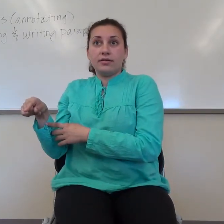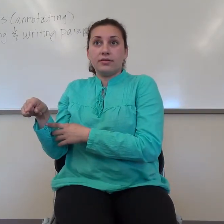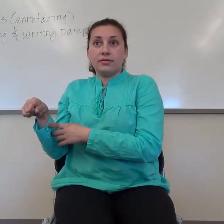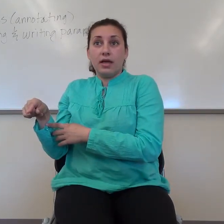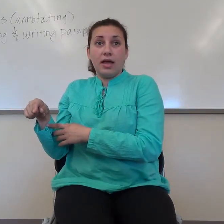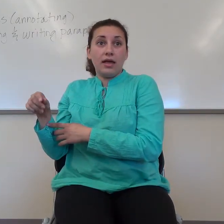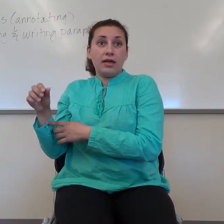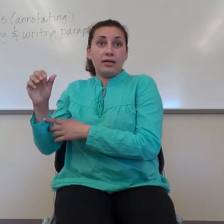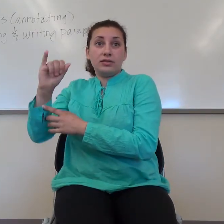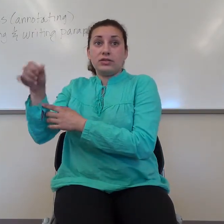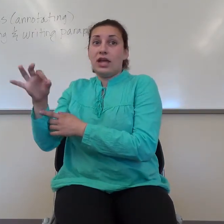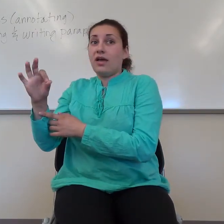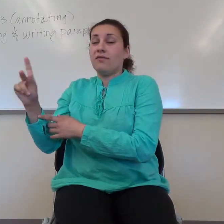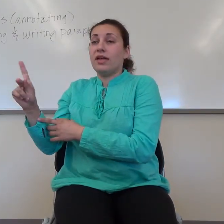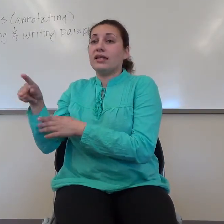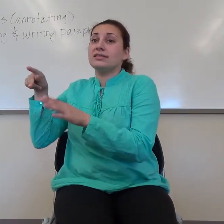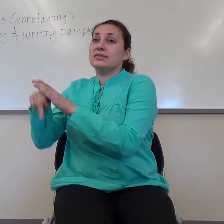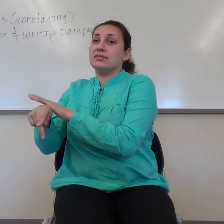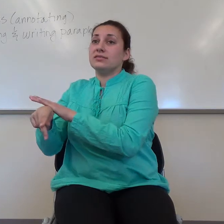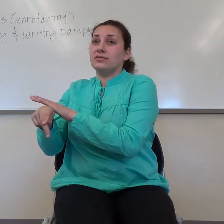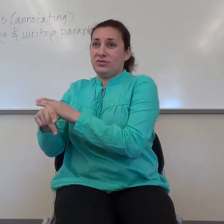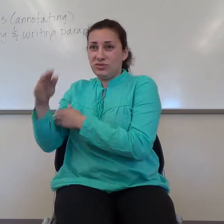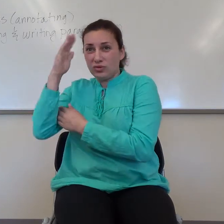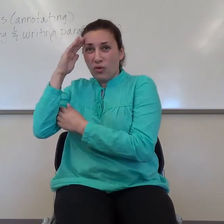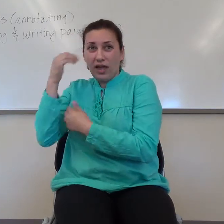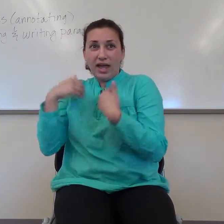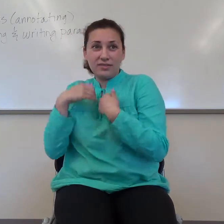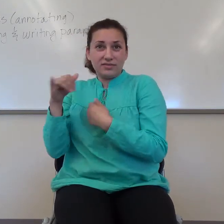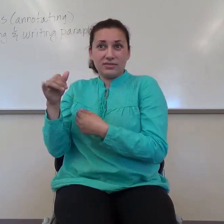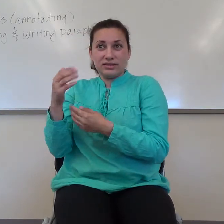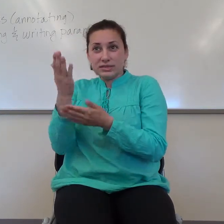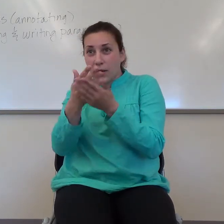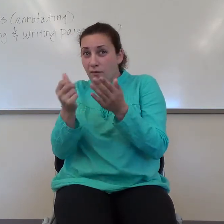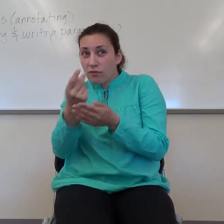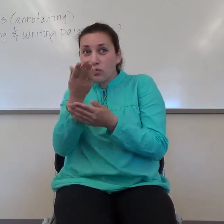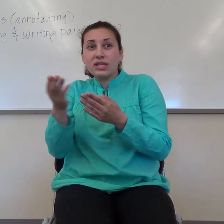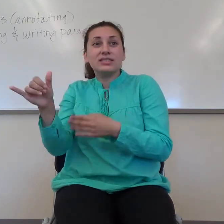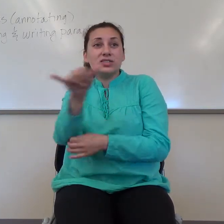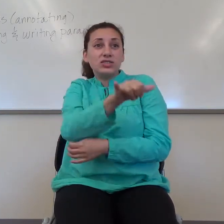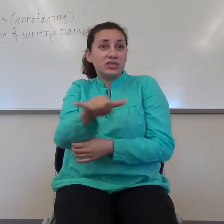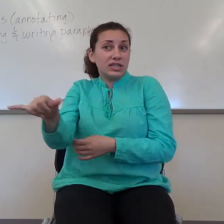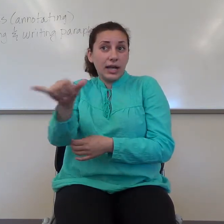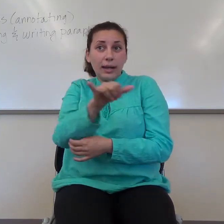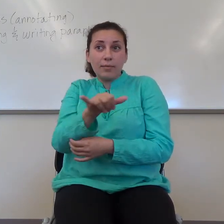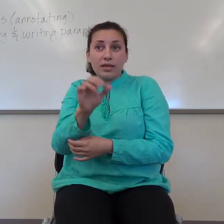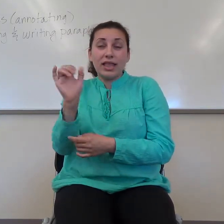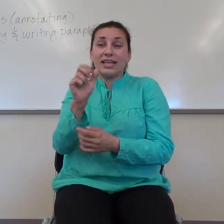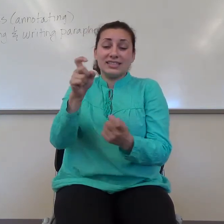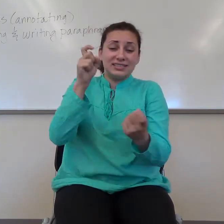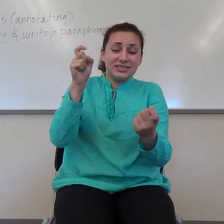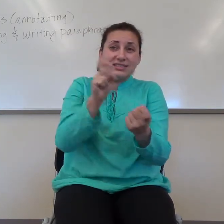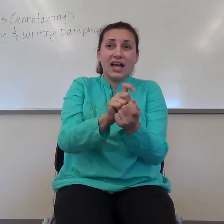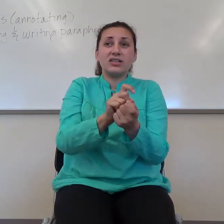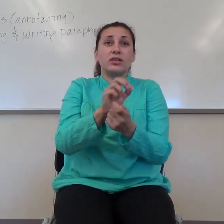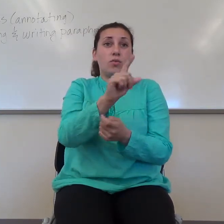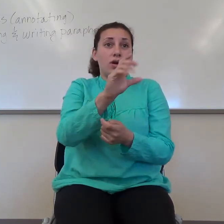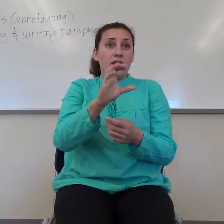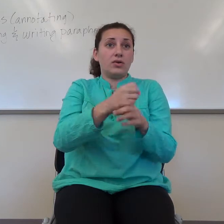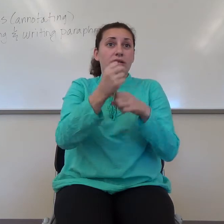Kennedy's assassination. There were a lot of things where they were almost exactly 100 years apart.